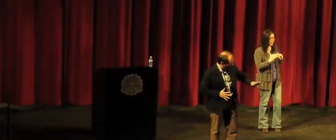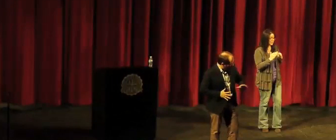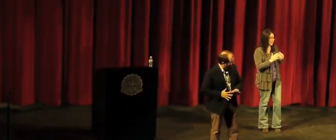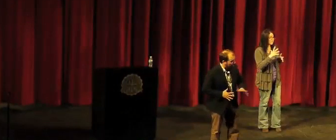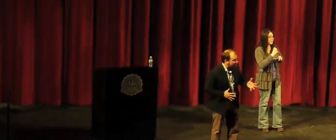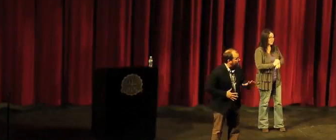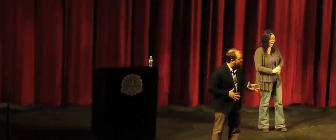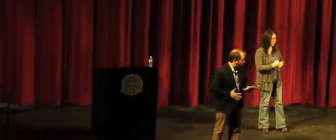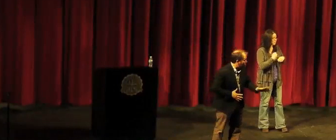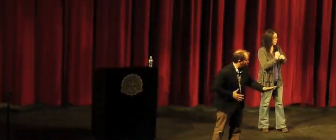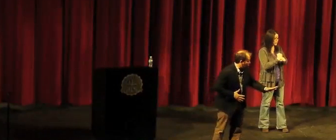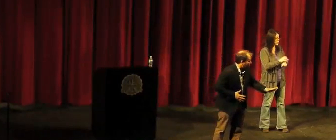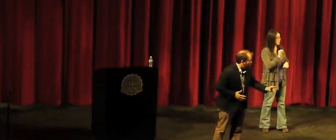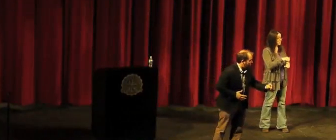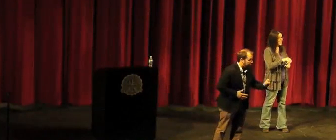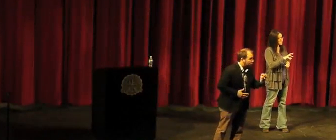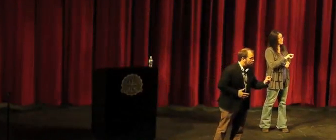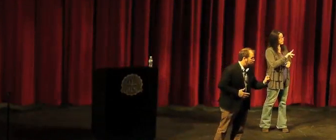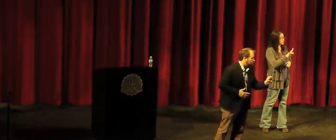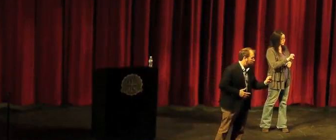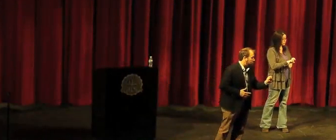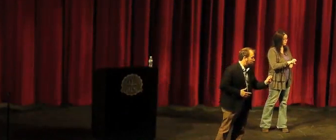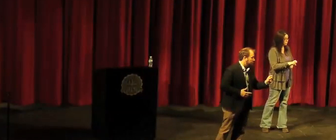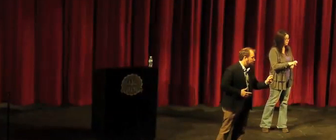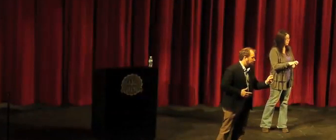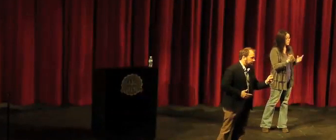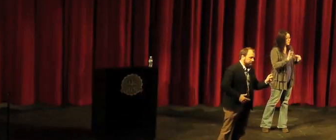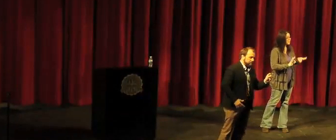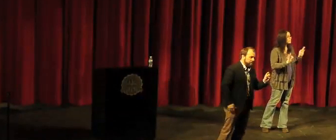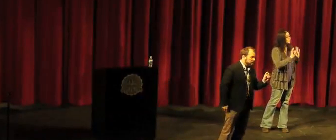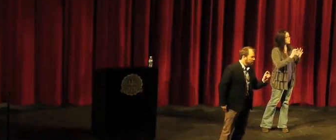habit formation, and that is virtue. The virtuous person,